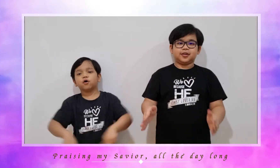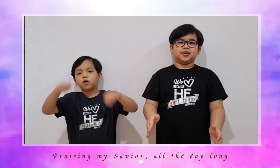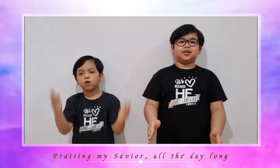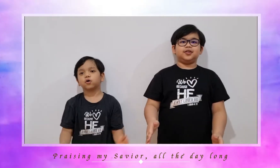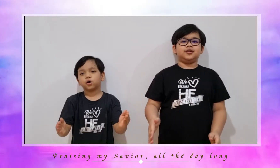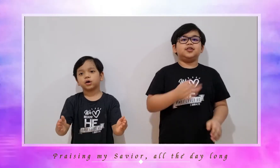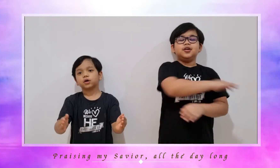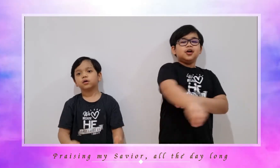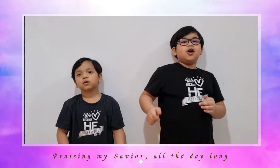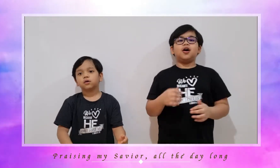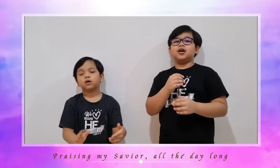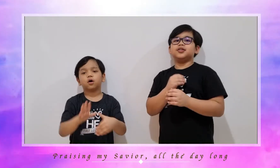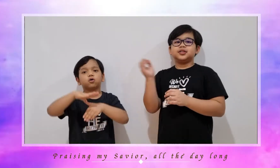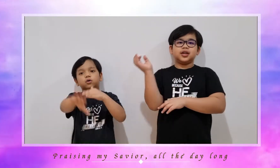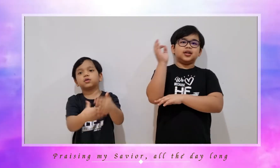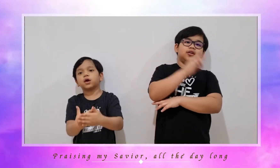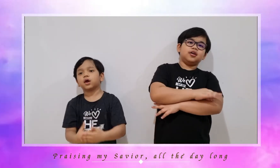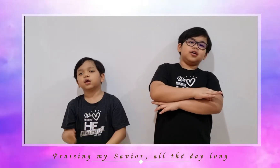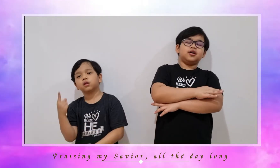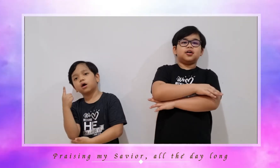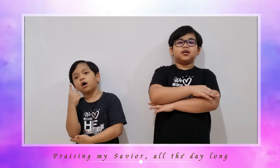All the day long